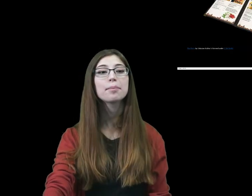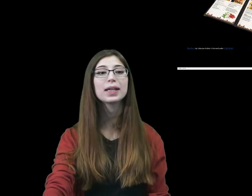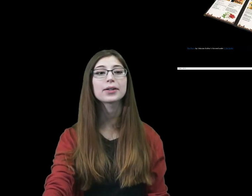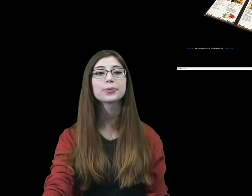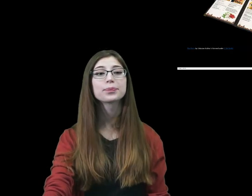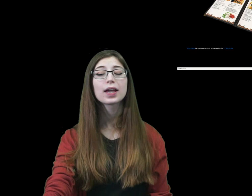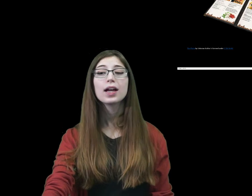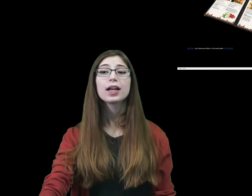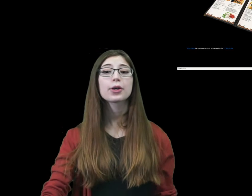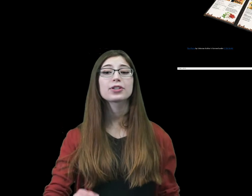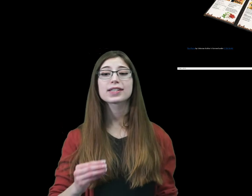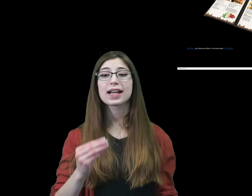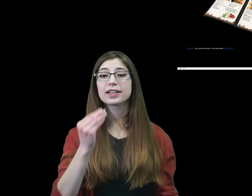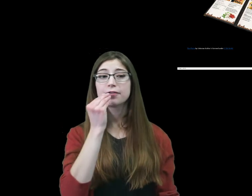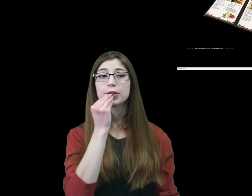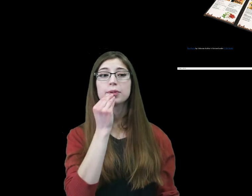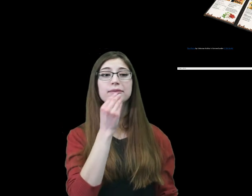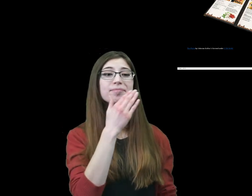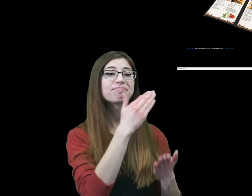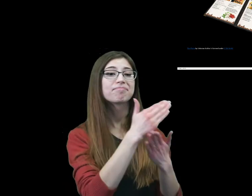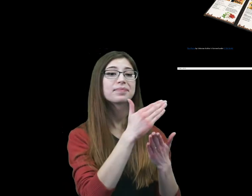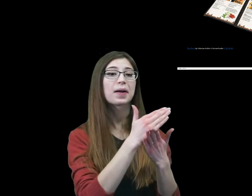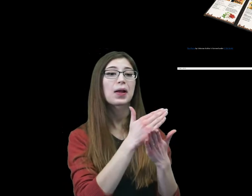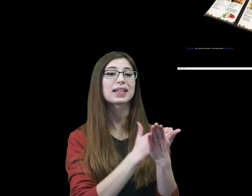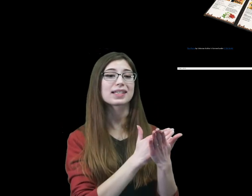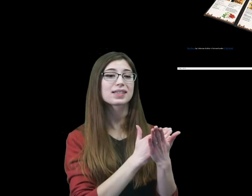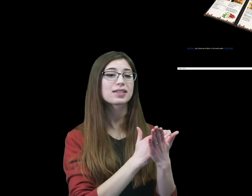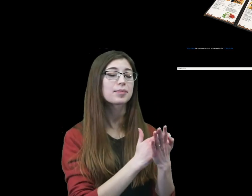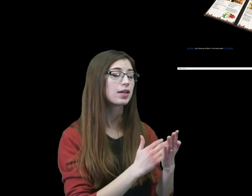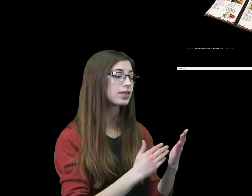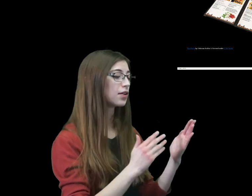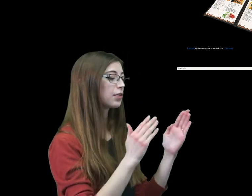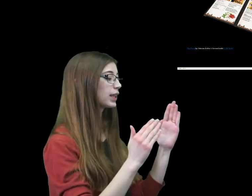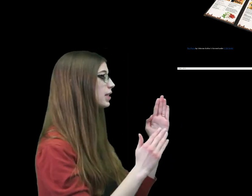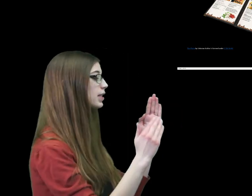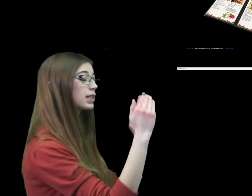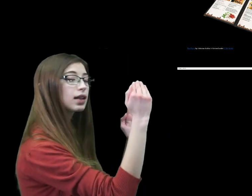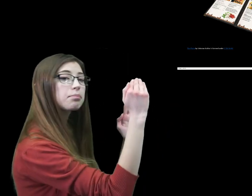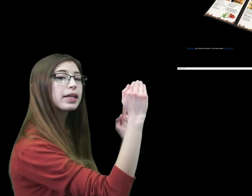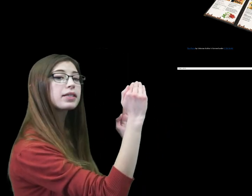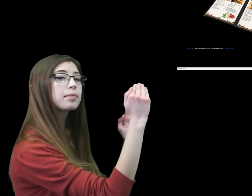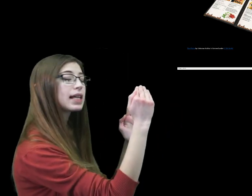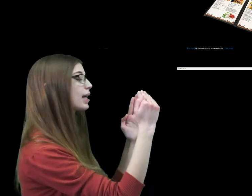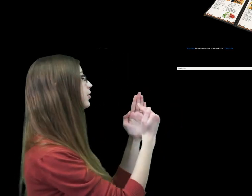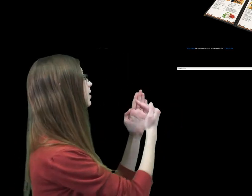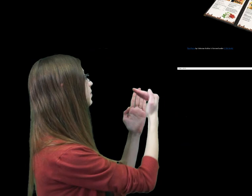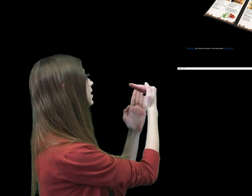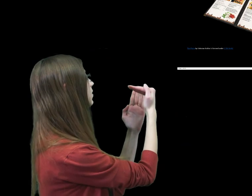Menu. You can just sign food, list. So for list, a bent B handshake is going to